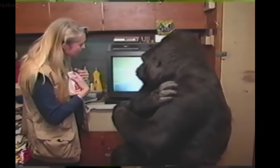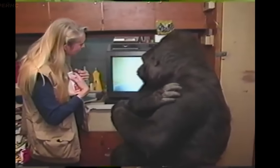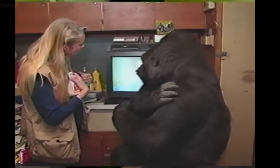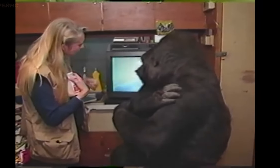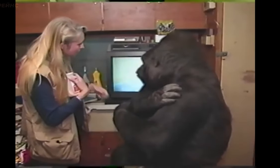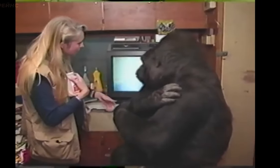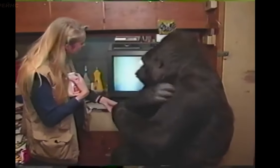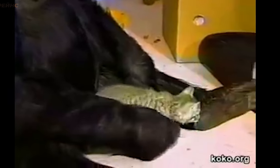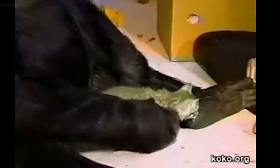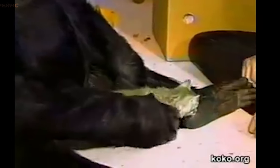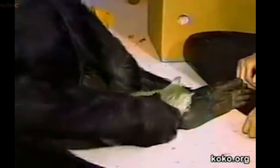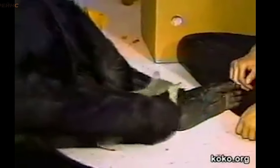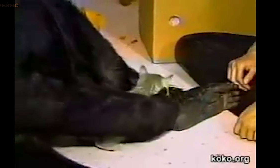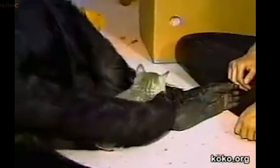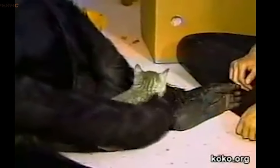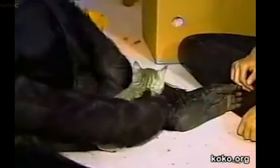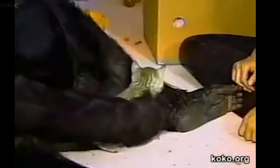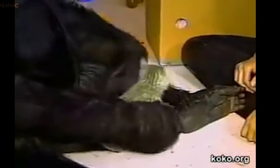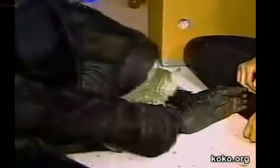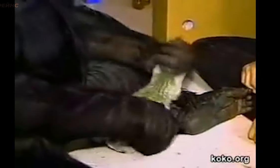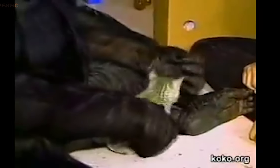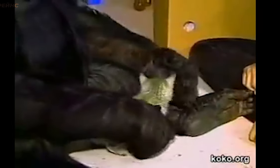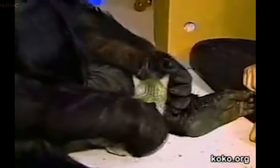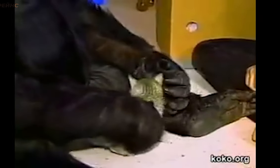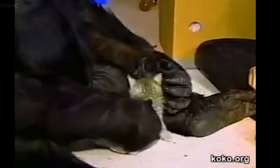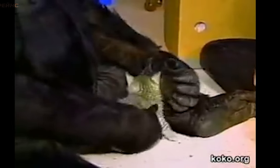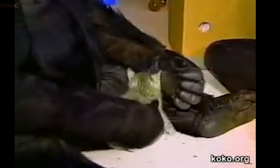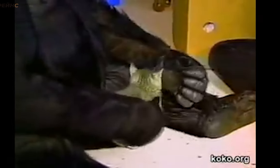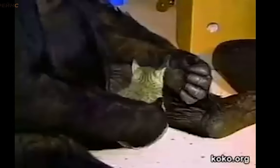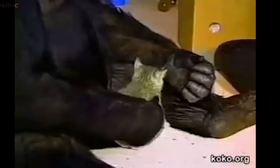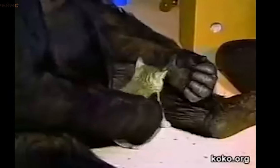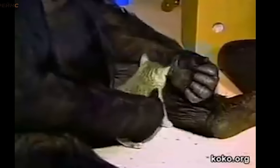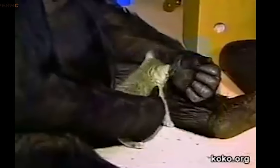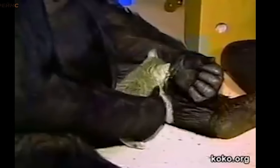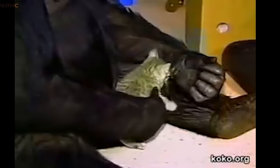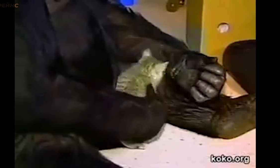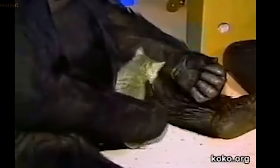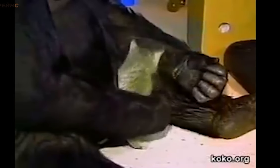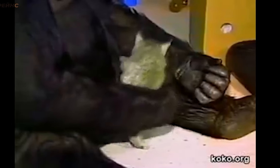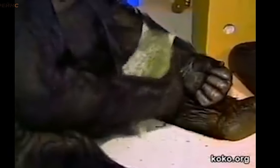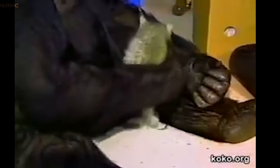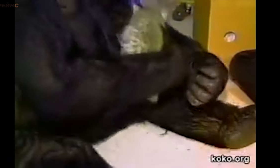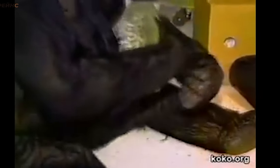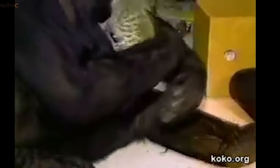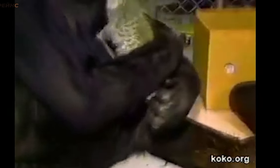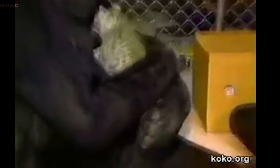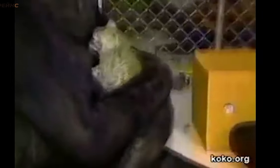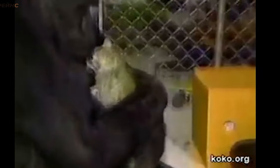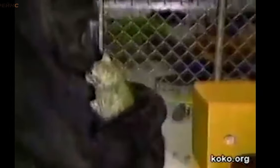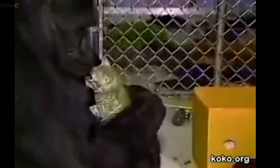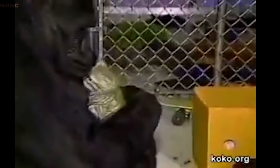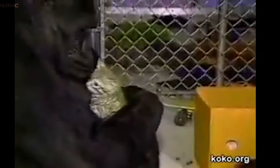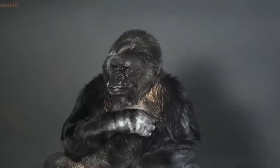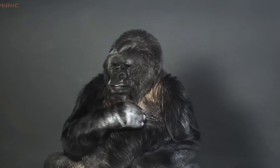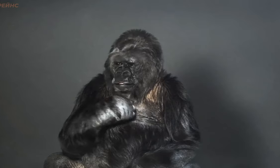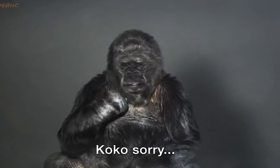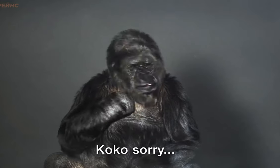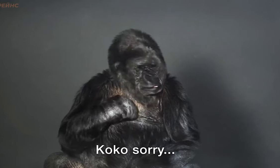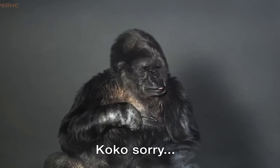this loss and expressed her grief to anyone who would listen. When asked what happened to the kitten, she signaled cat, followed by sleep. And upon seeing a